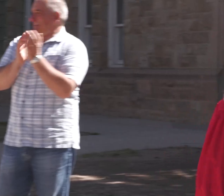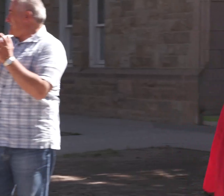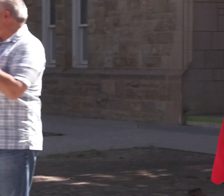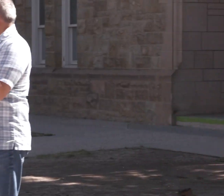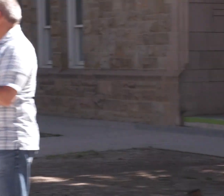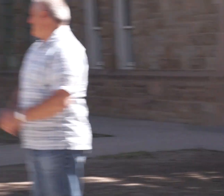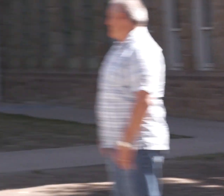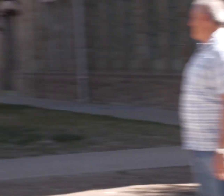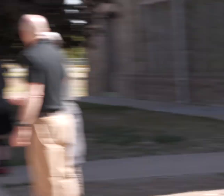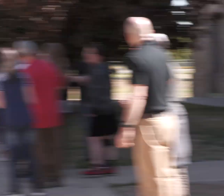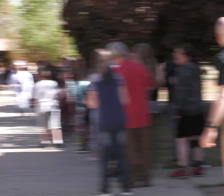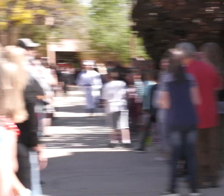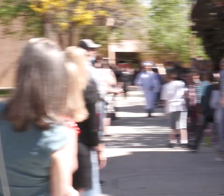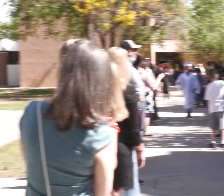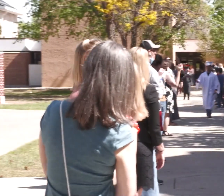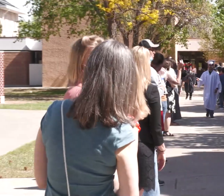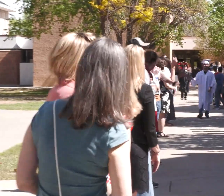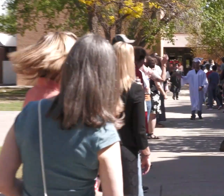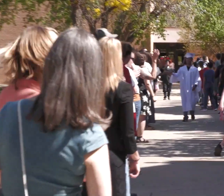She waves to the camera.